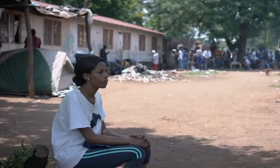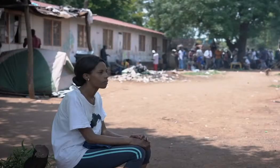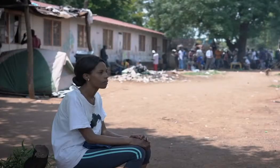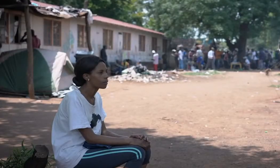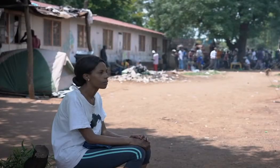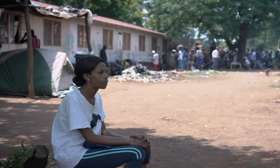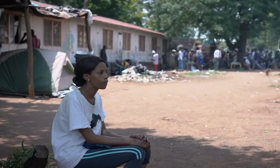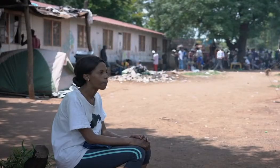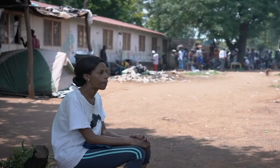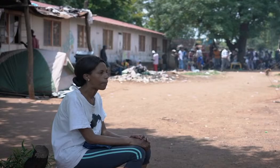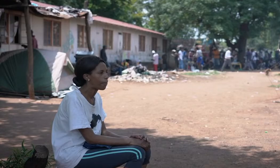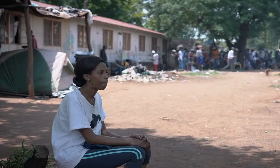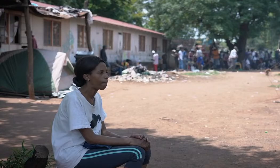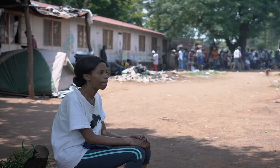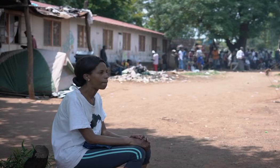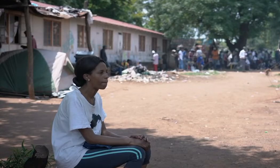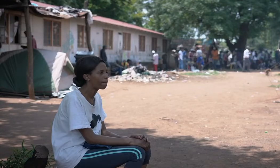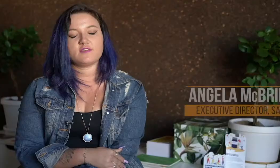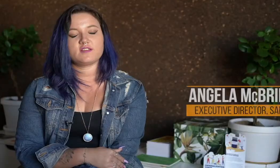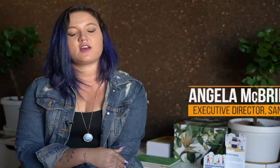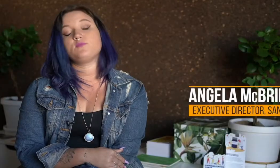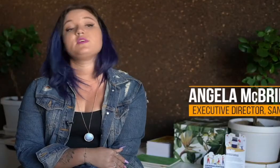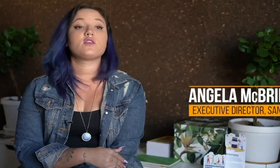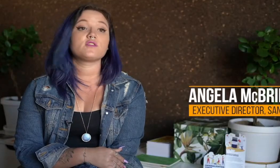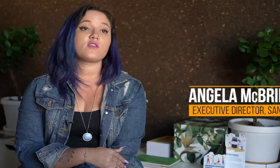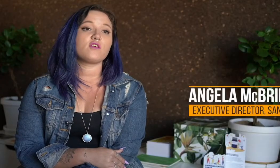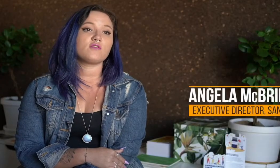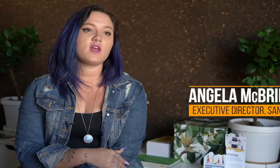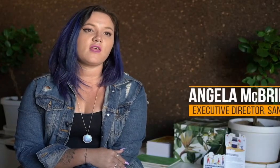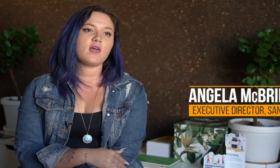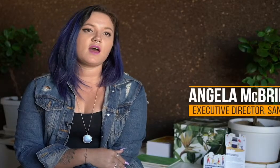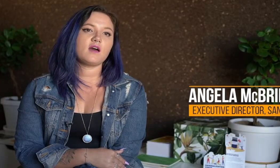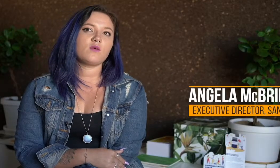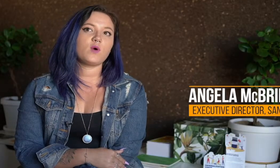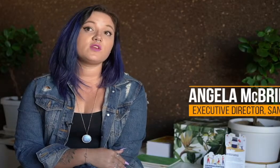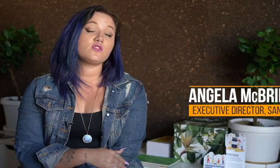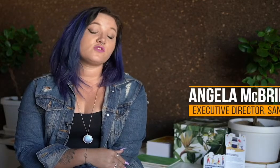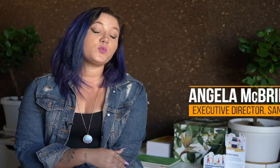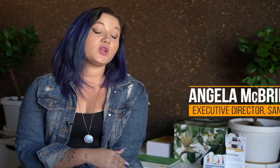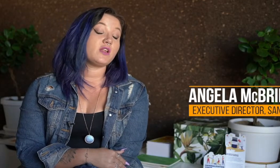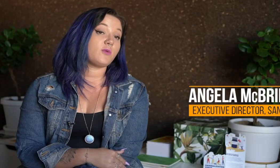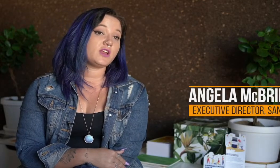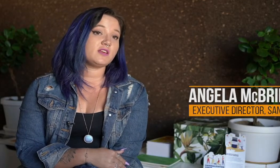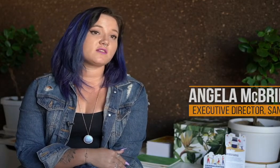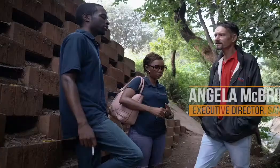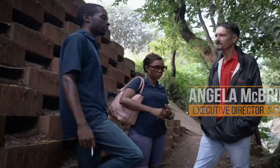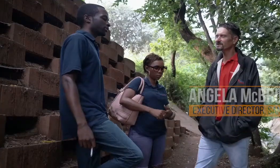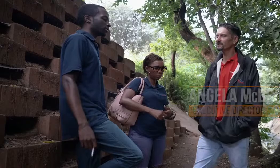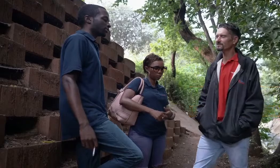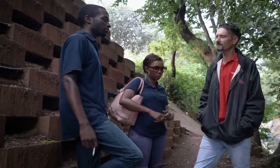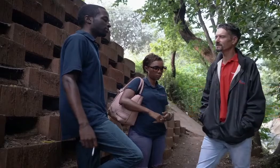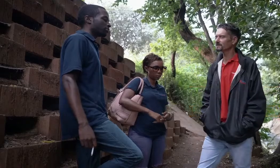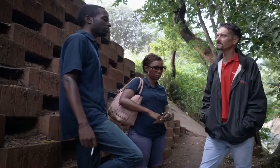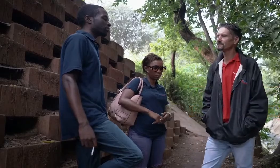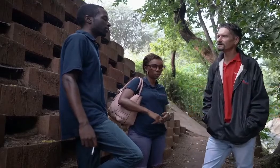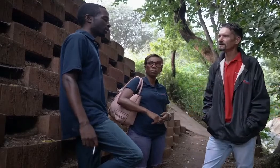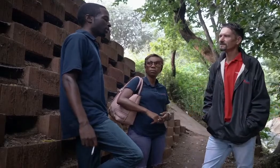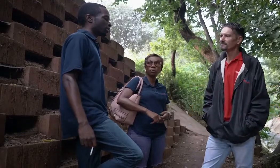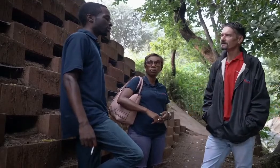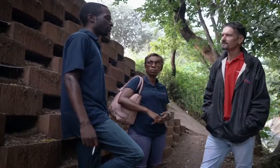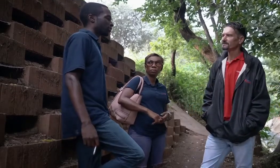use drugs, we are marginalised a lot of the time because of what we choose to put in our bodies.